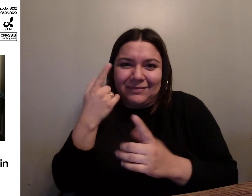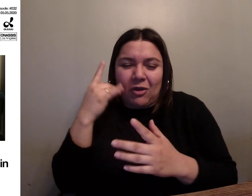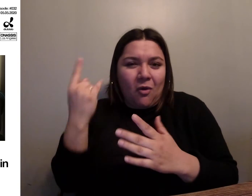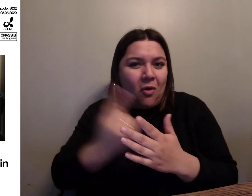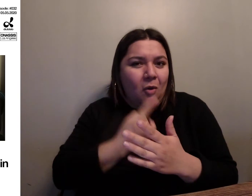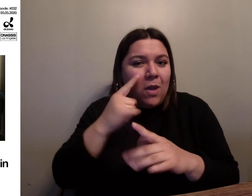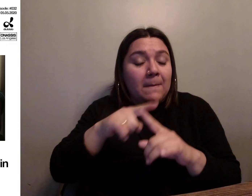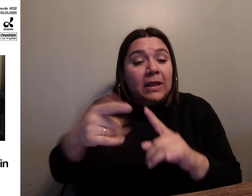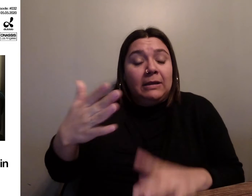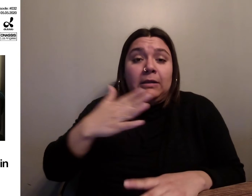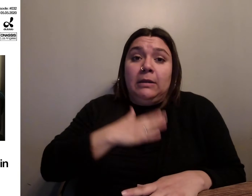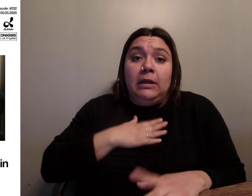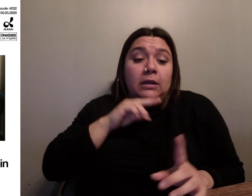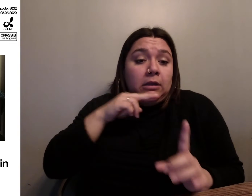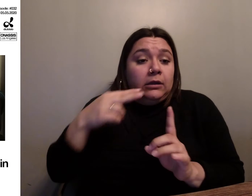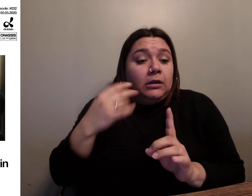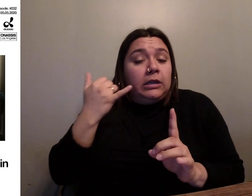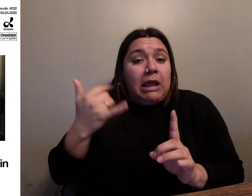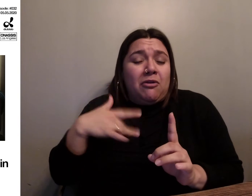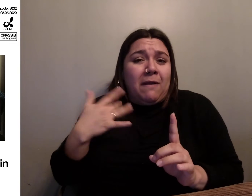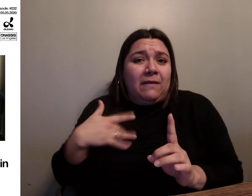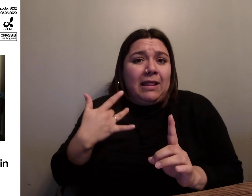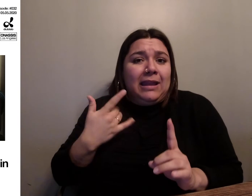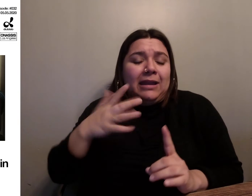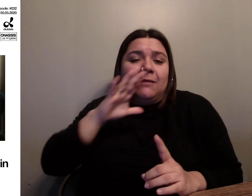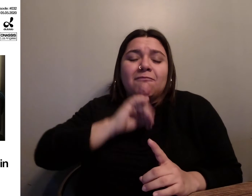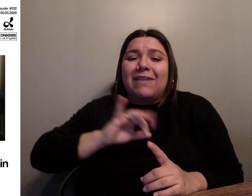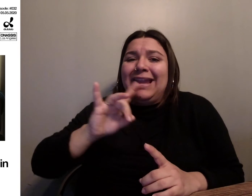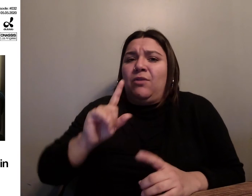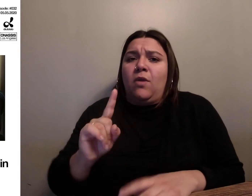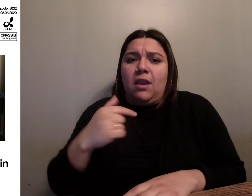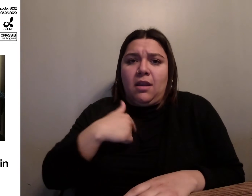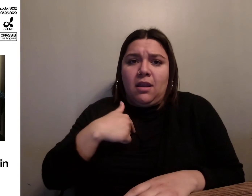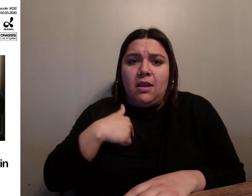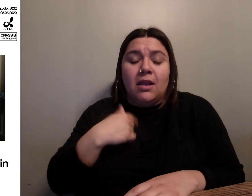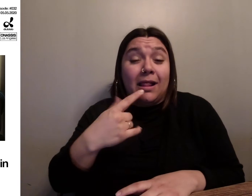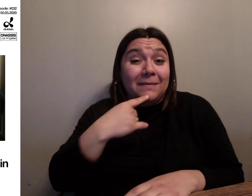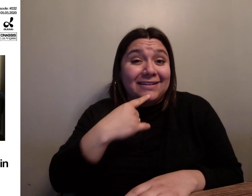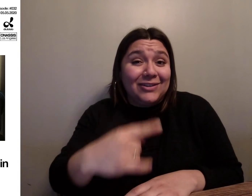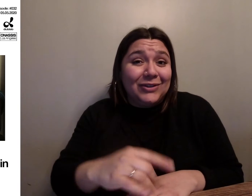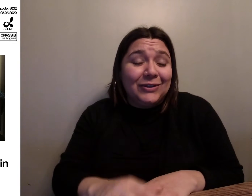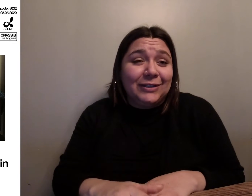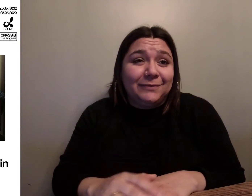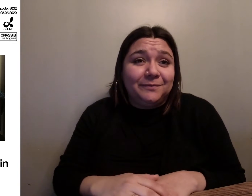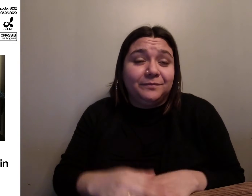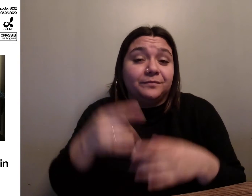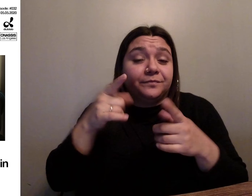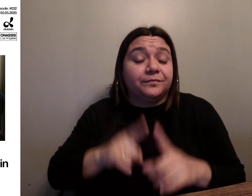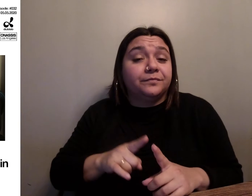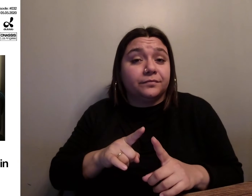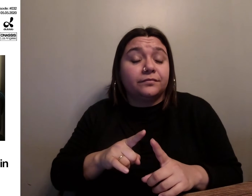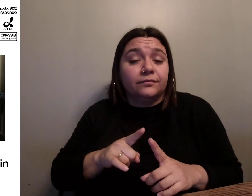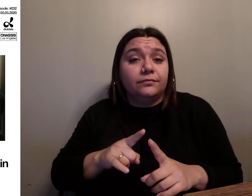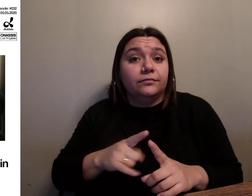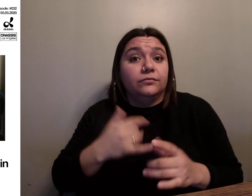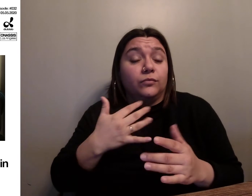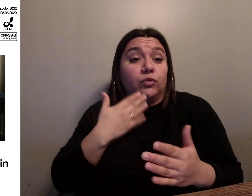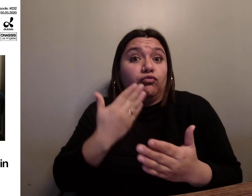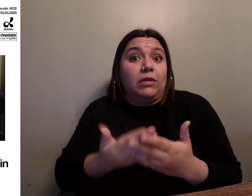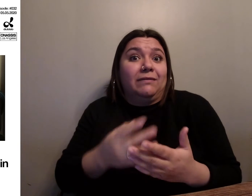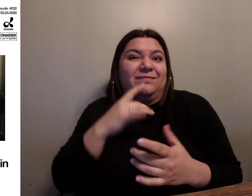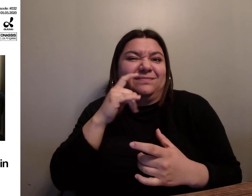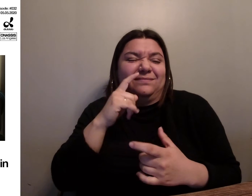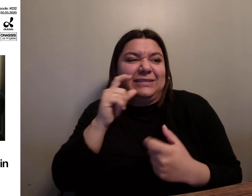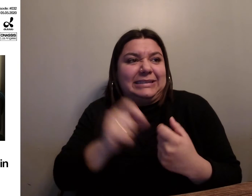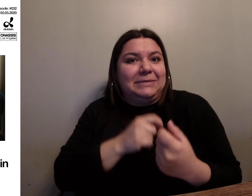reach a certain age or certain ages of your life, your perspective changes depending on how you